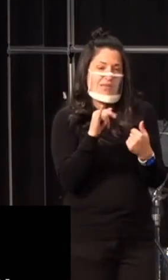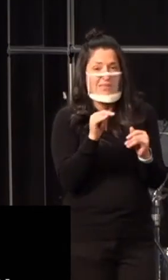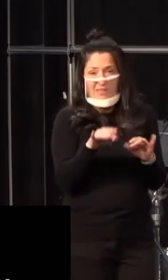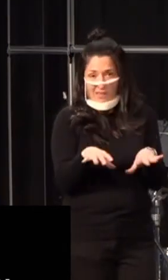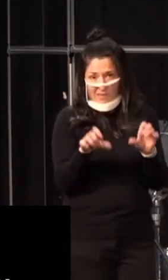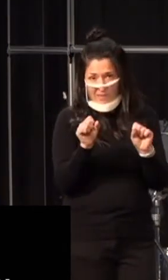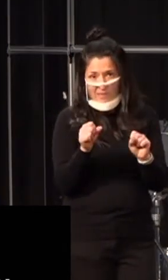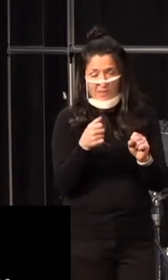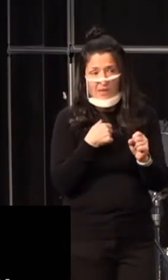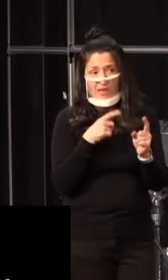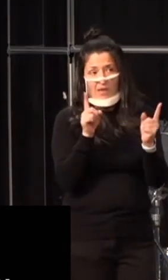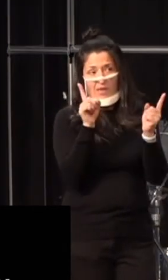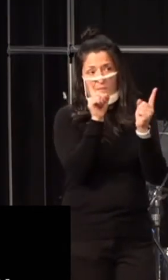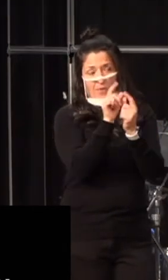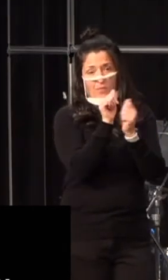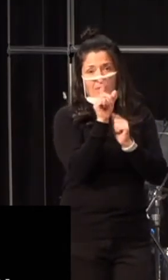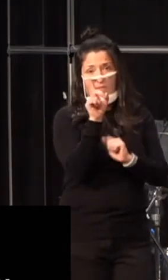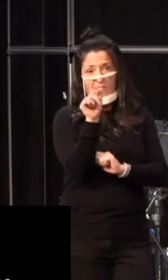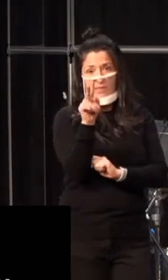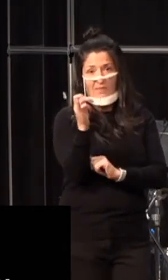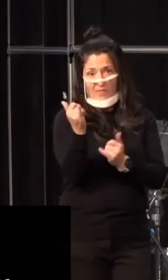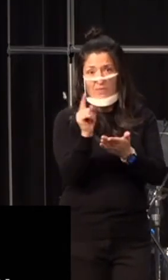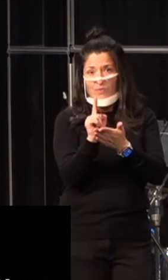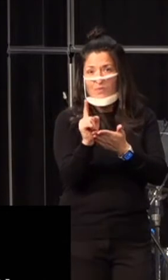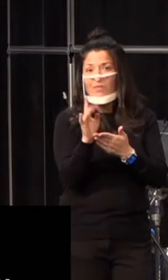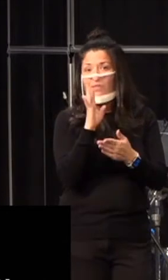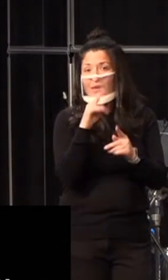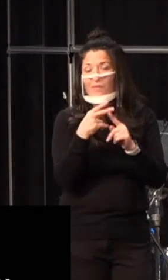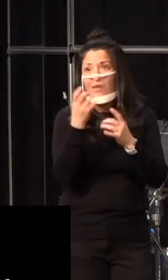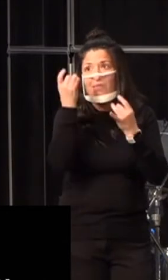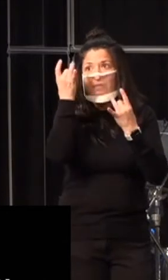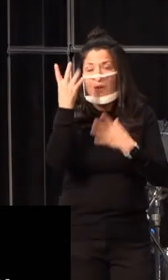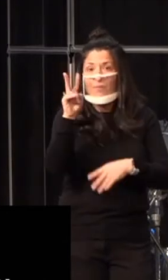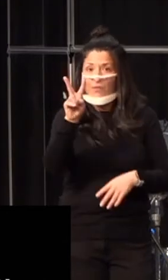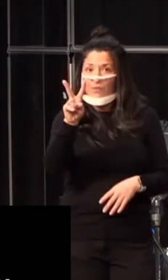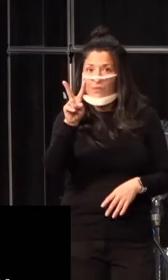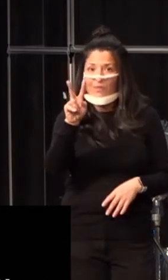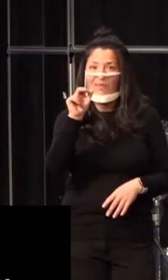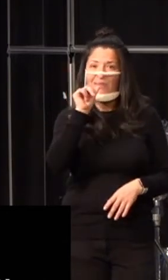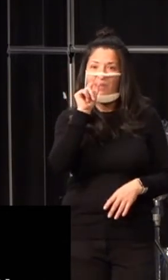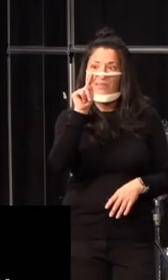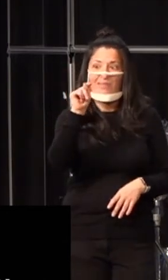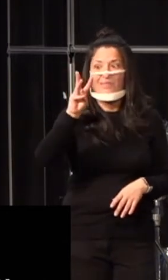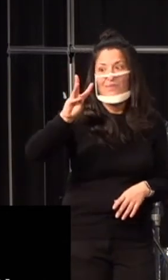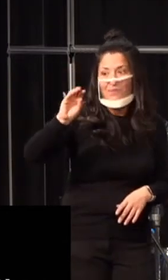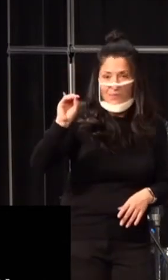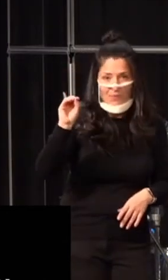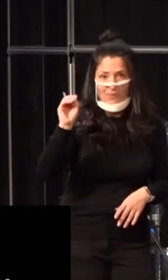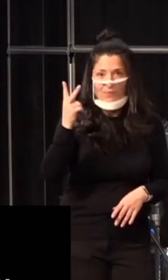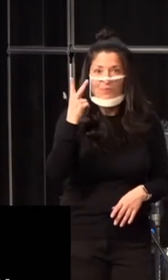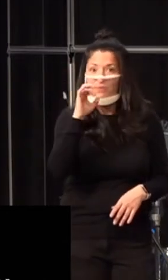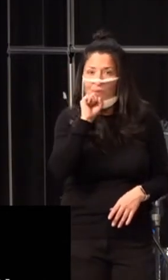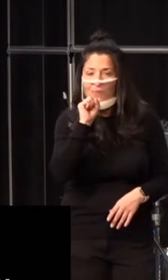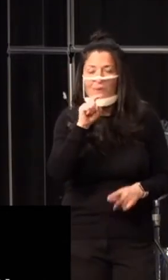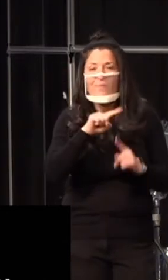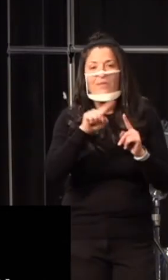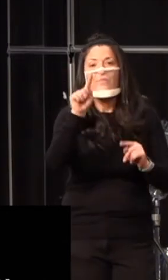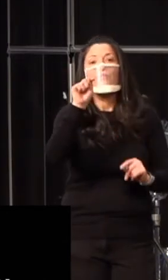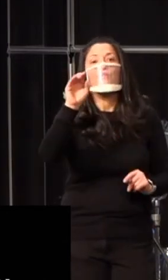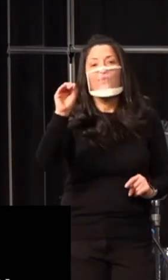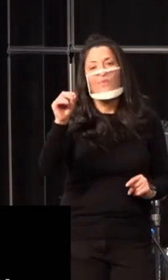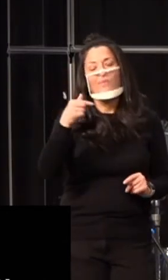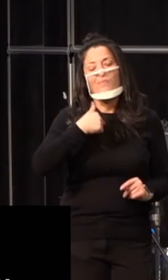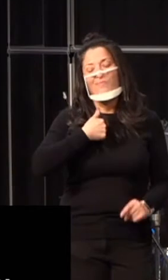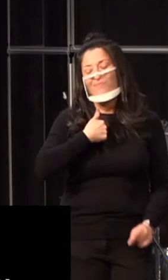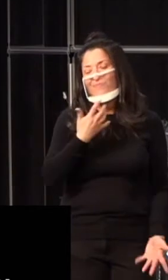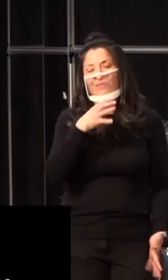Dave Aukerman this week and he talked about the terrible twos, not T-W-O, but T-O-O. I'm too old. Maybe the ship